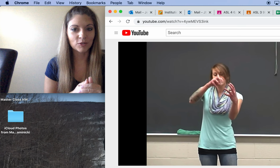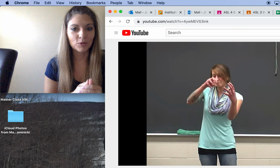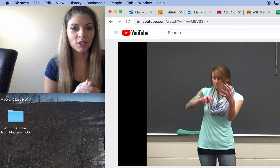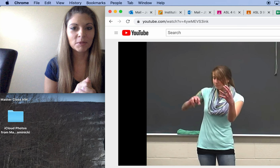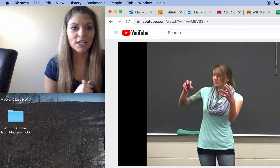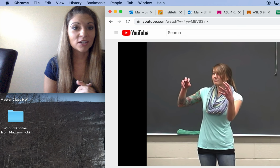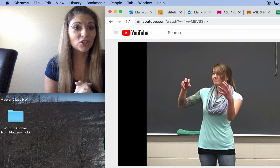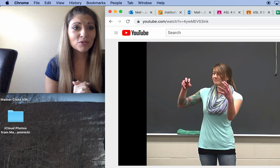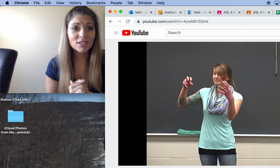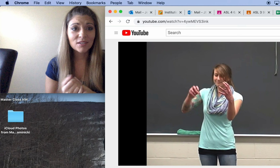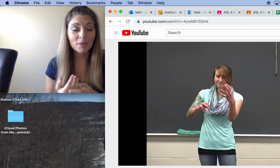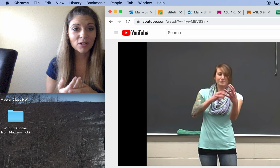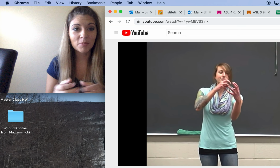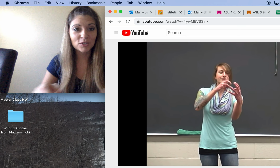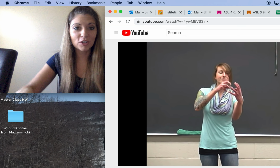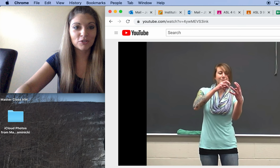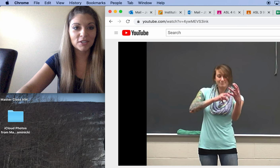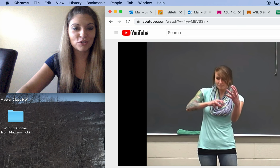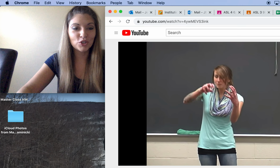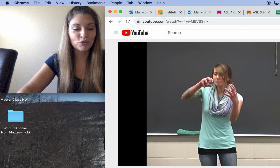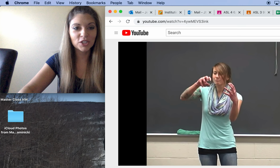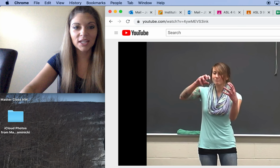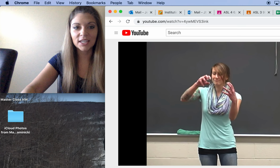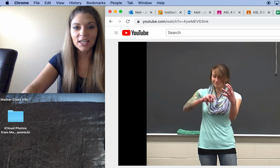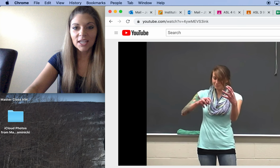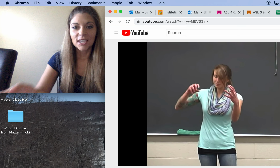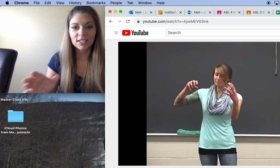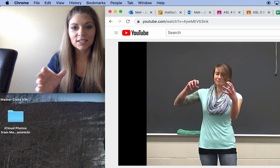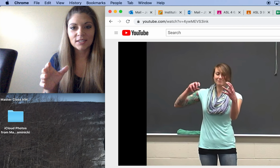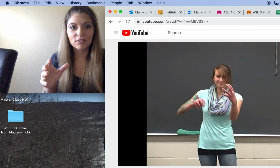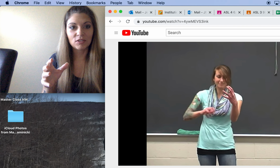All circled up. And she uses topic, comment, structure in this too. She